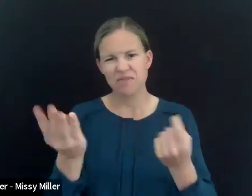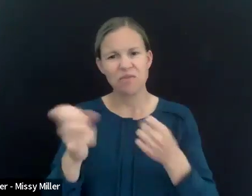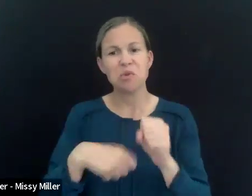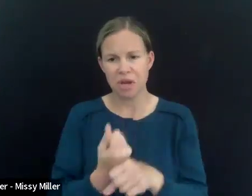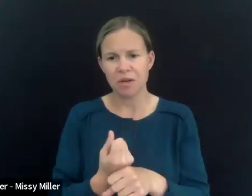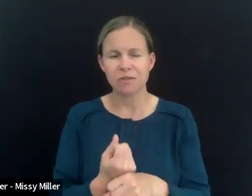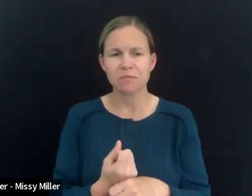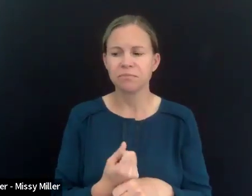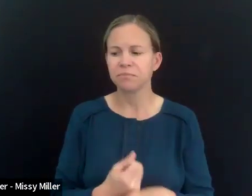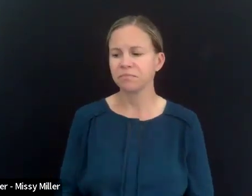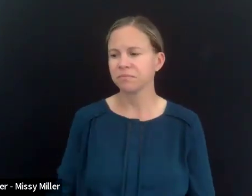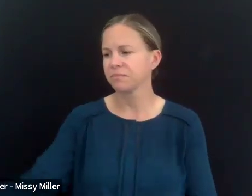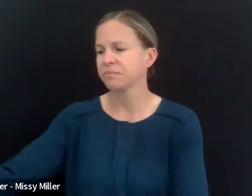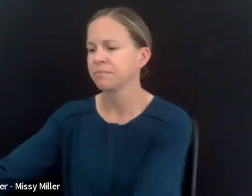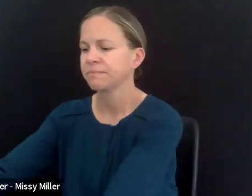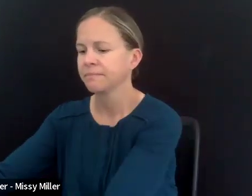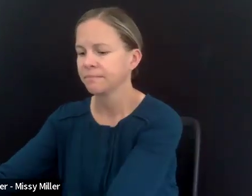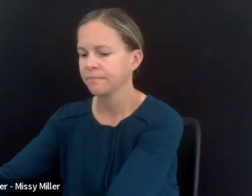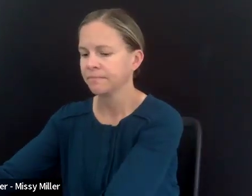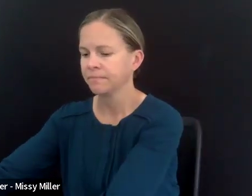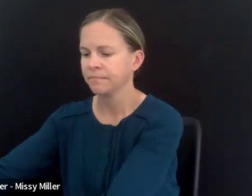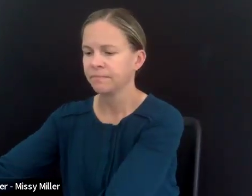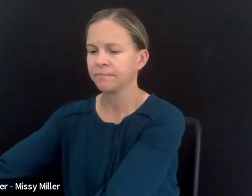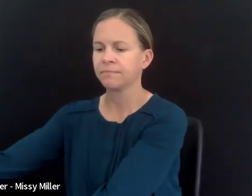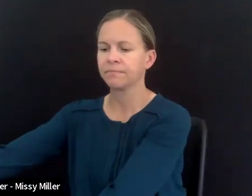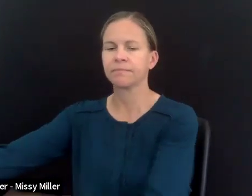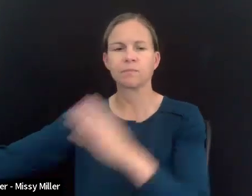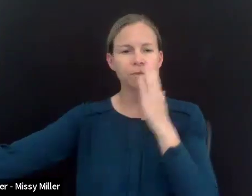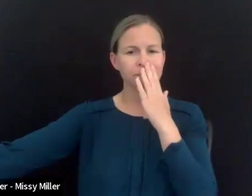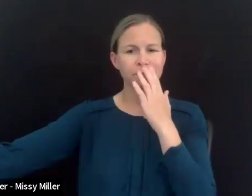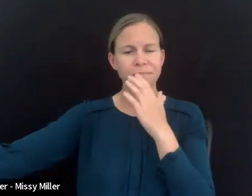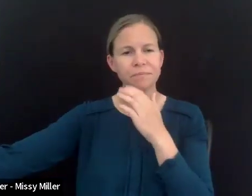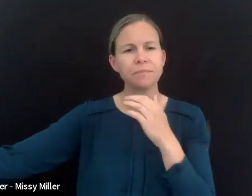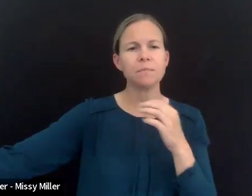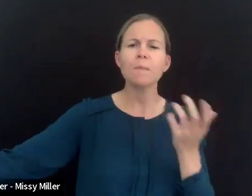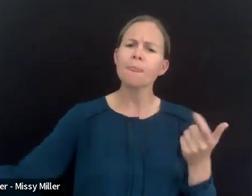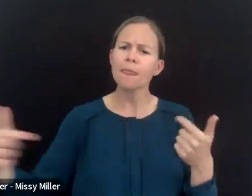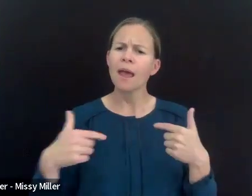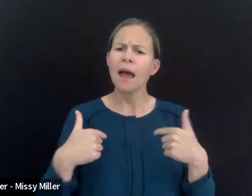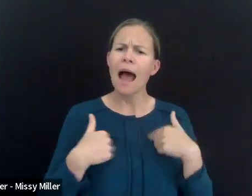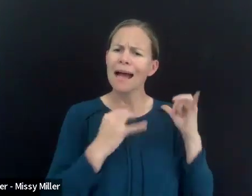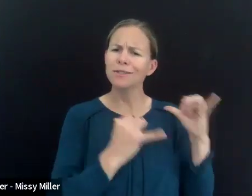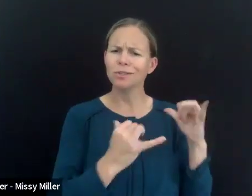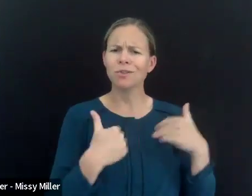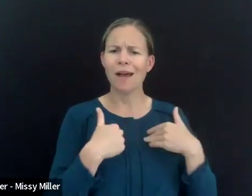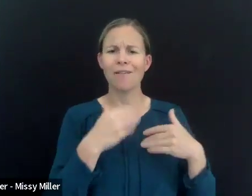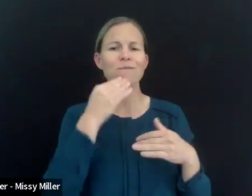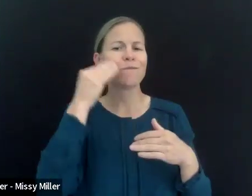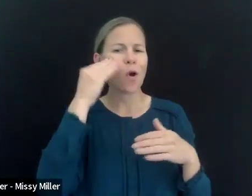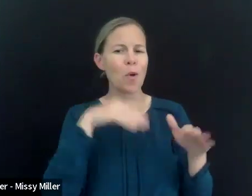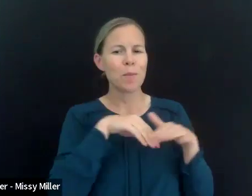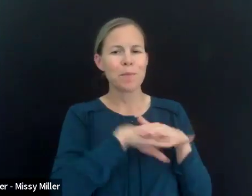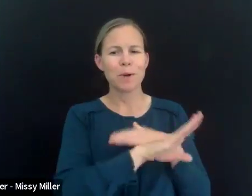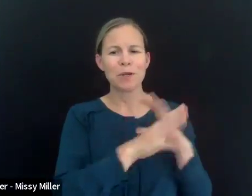mainly because I too have some home birth stories, but it's more so stories